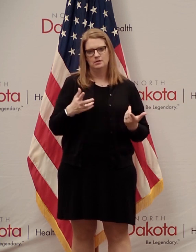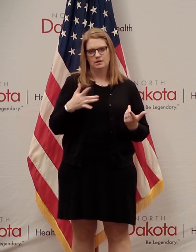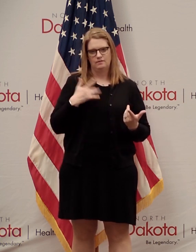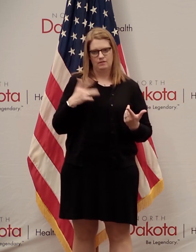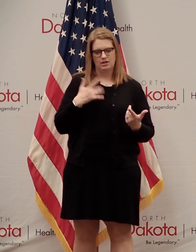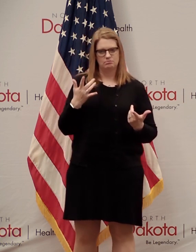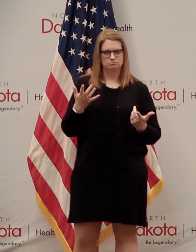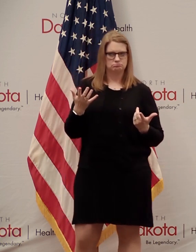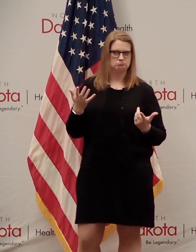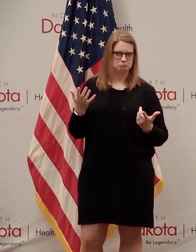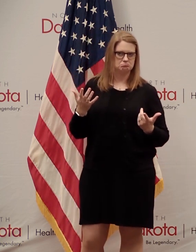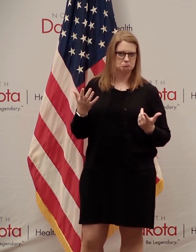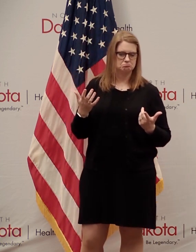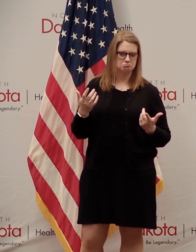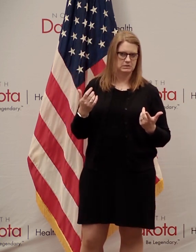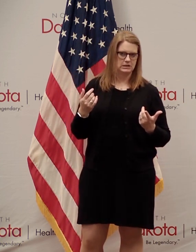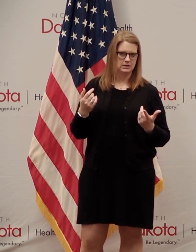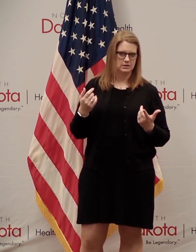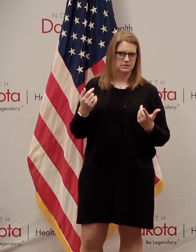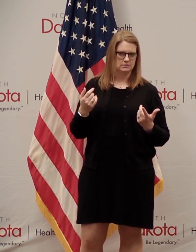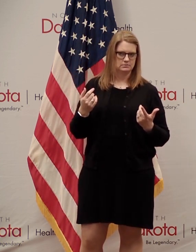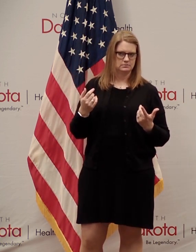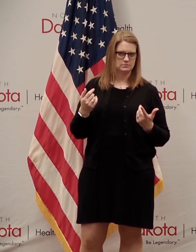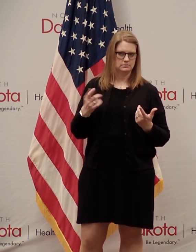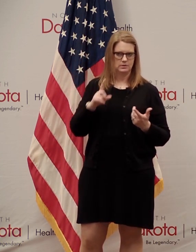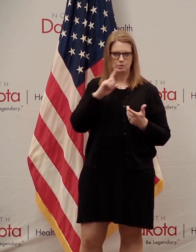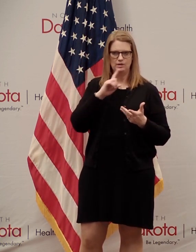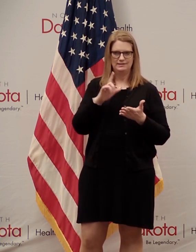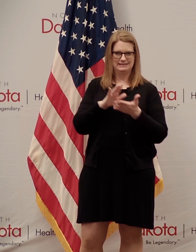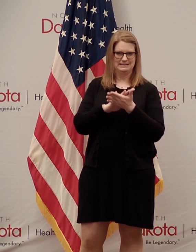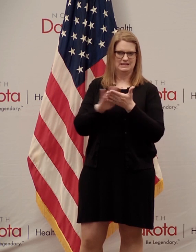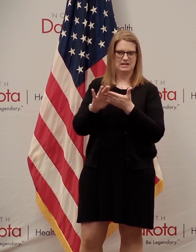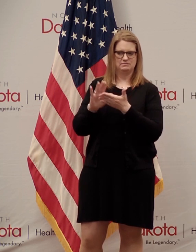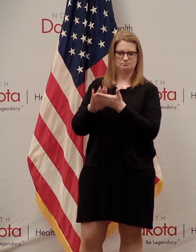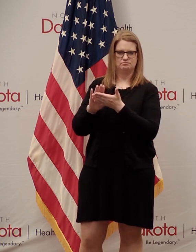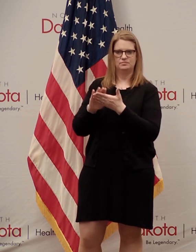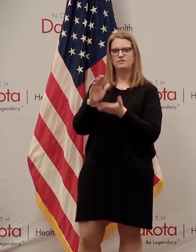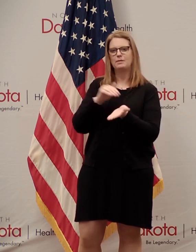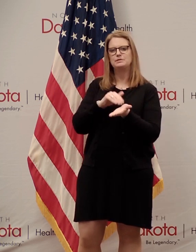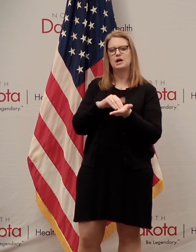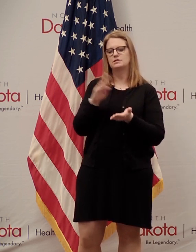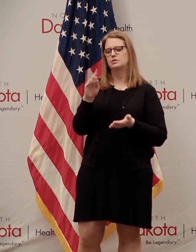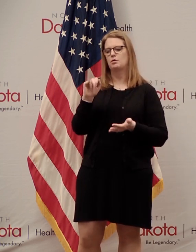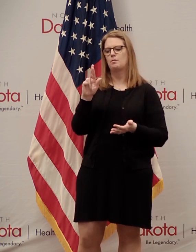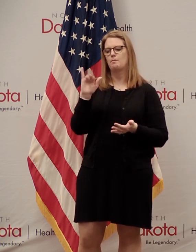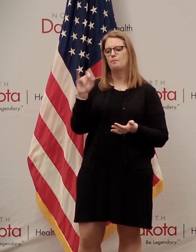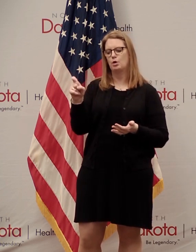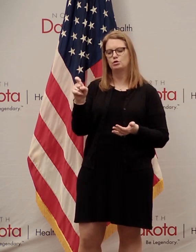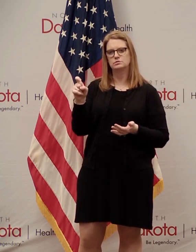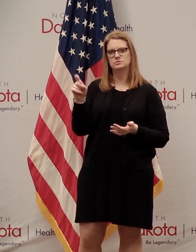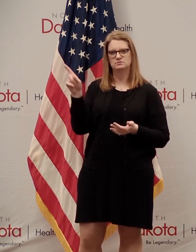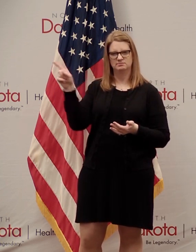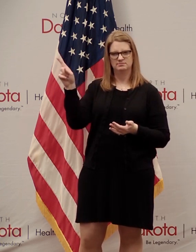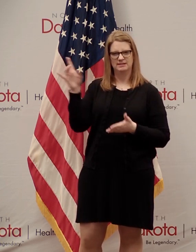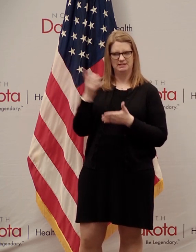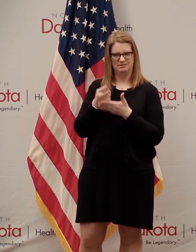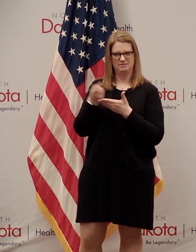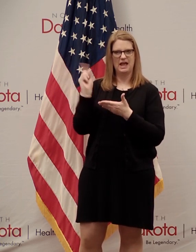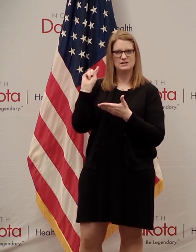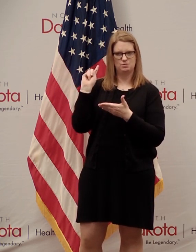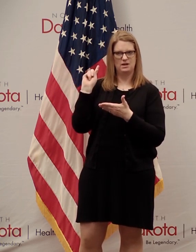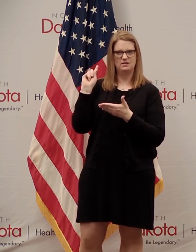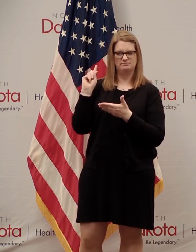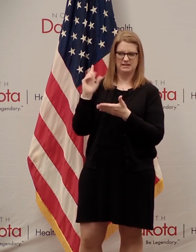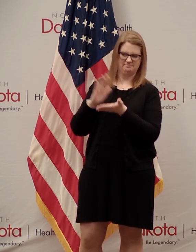again, we have know that we've got some nice kudos from Dr. Birx last week relative to the work that